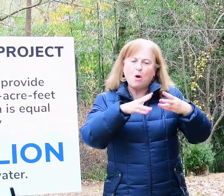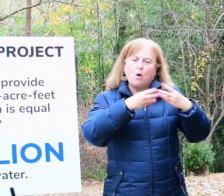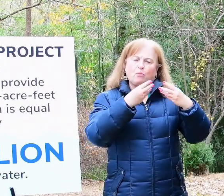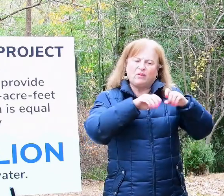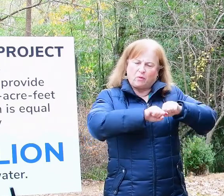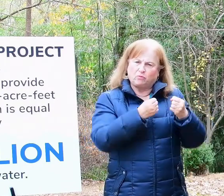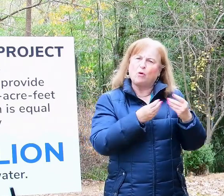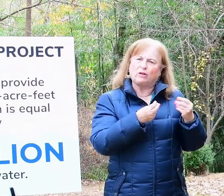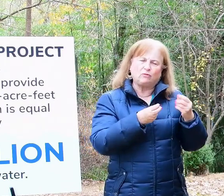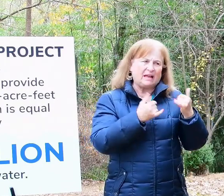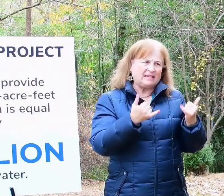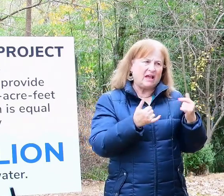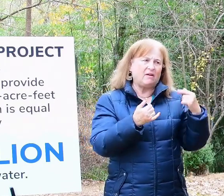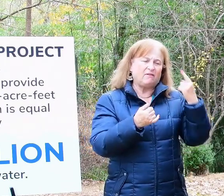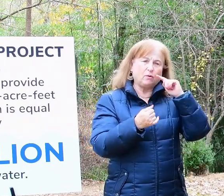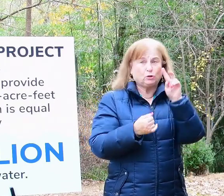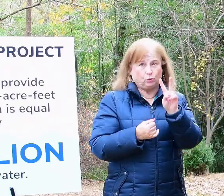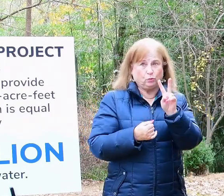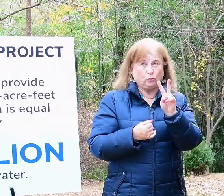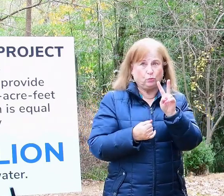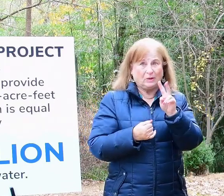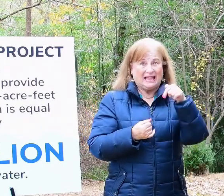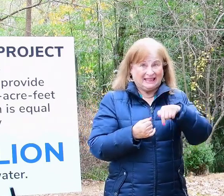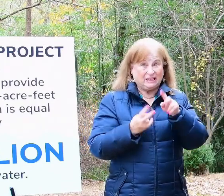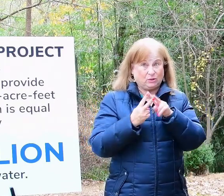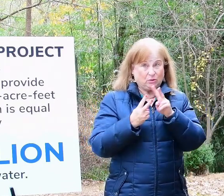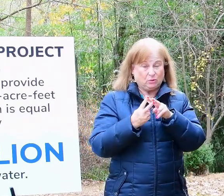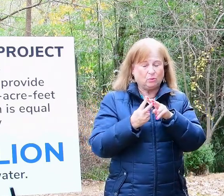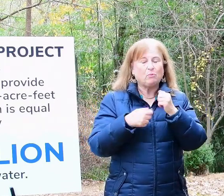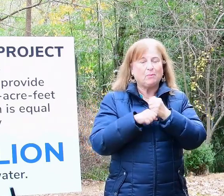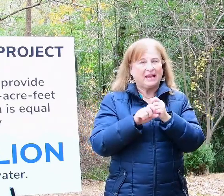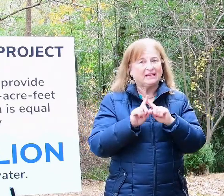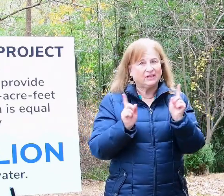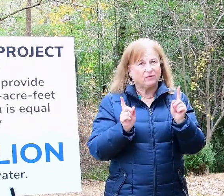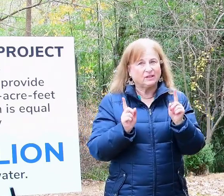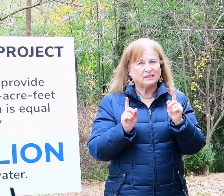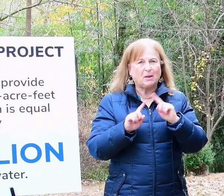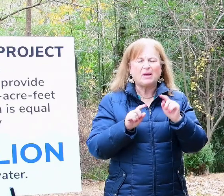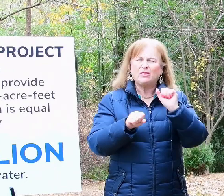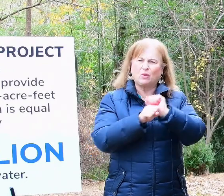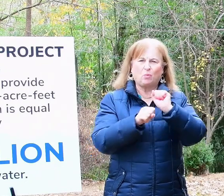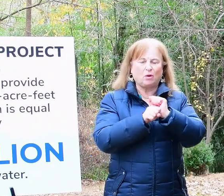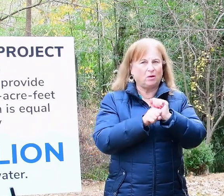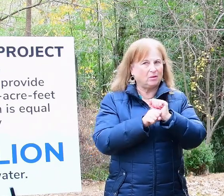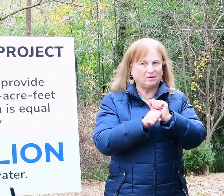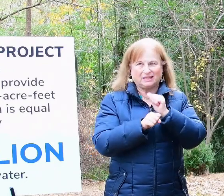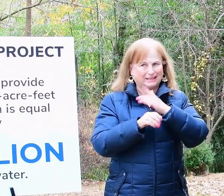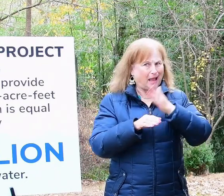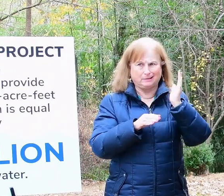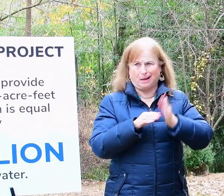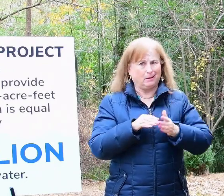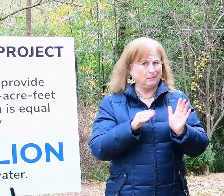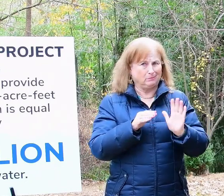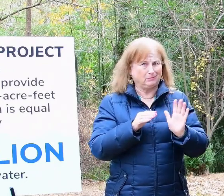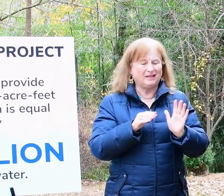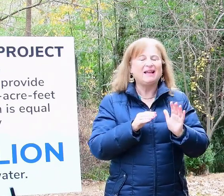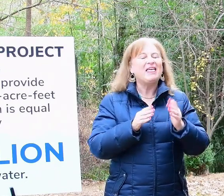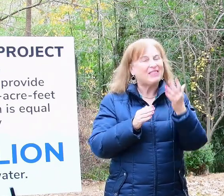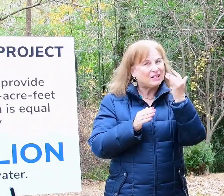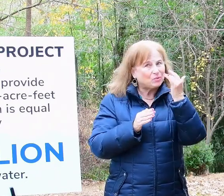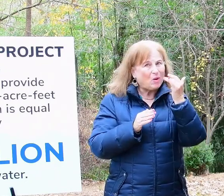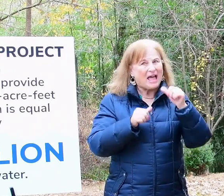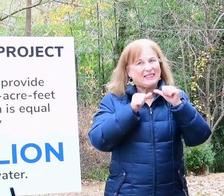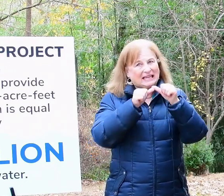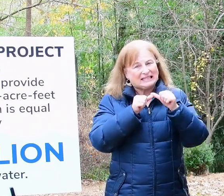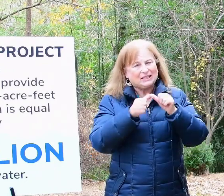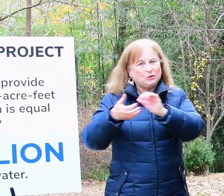ground now on 2. These 2 will make a difference, but our work is not yet done. And that's why